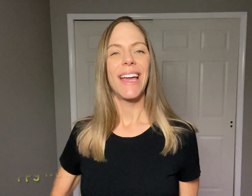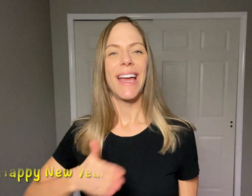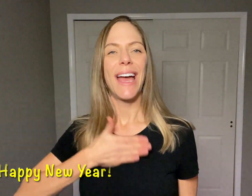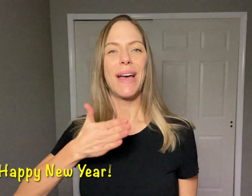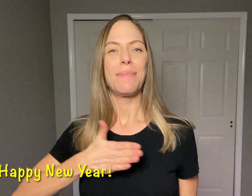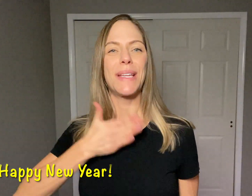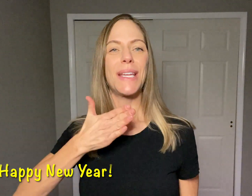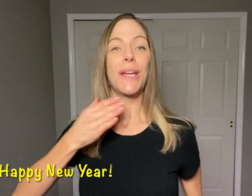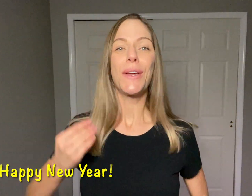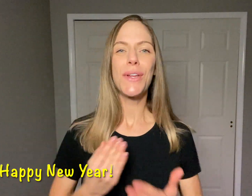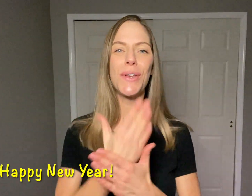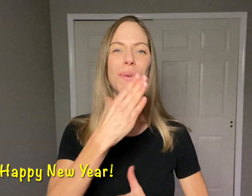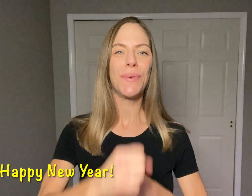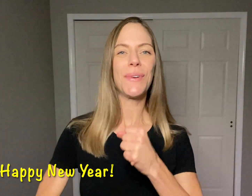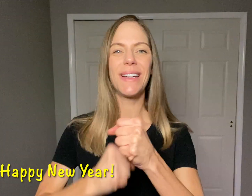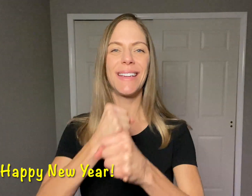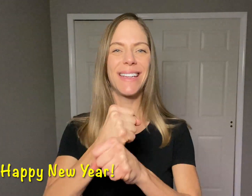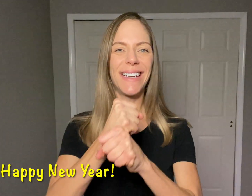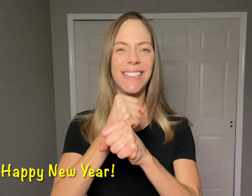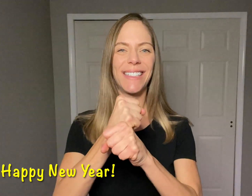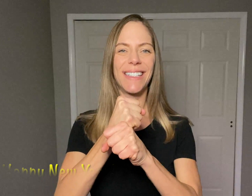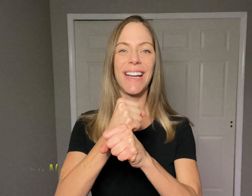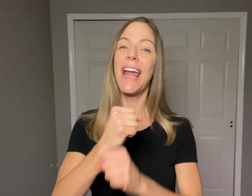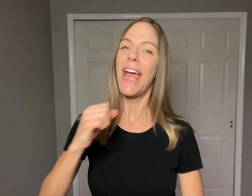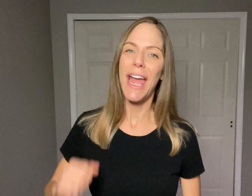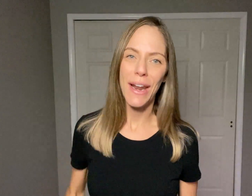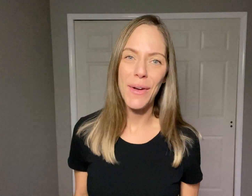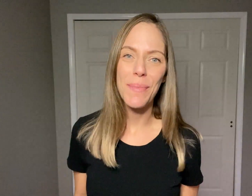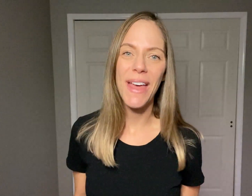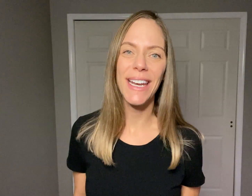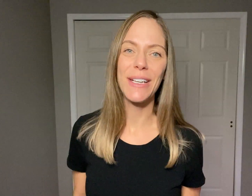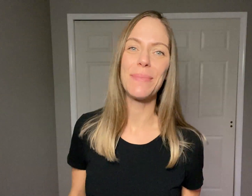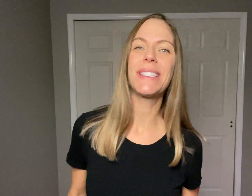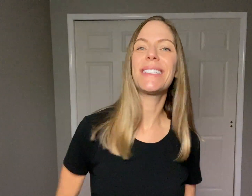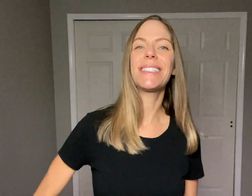And I hope that helps.